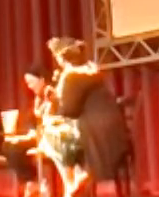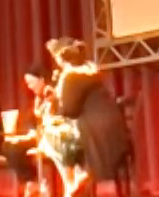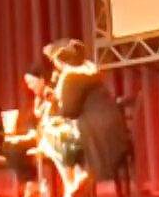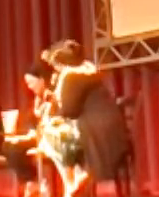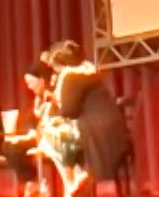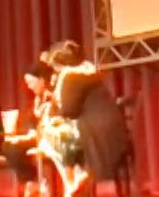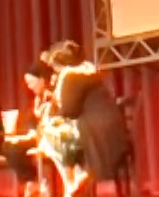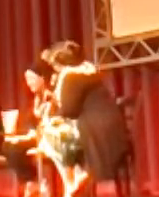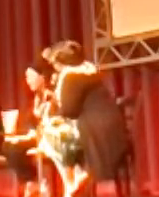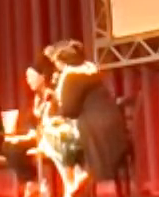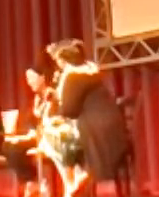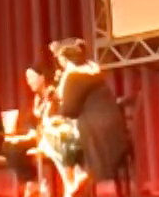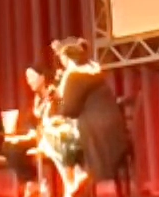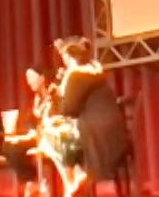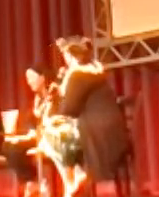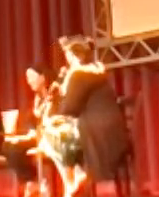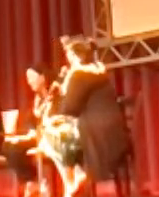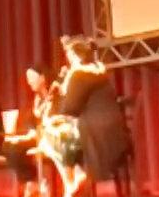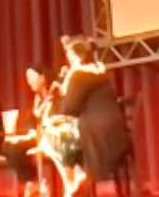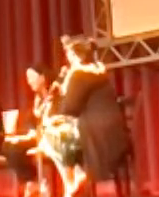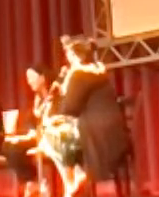about community